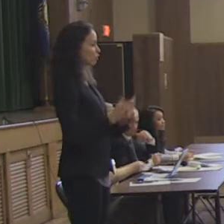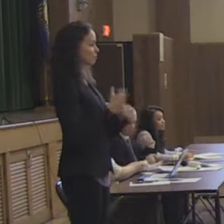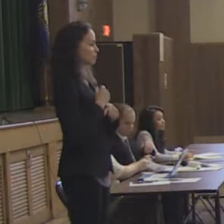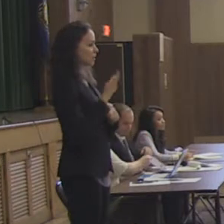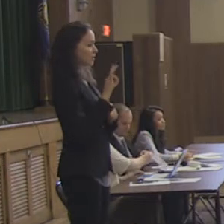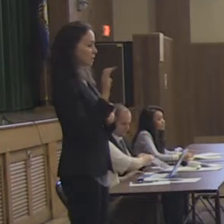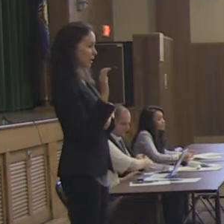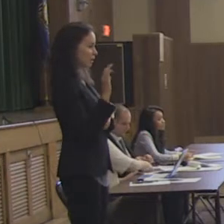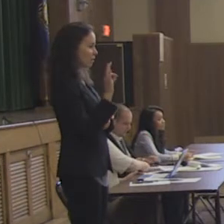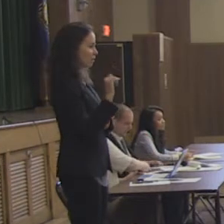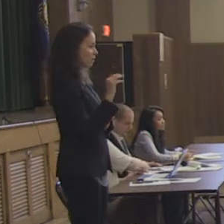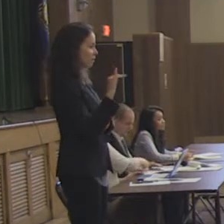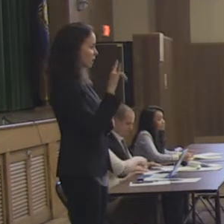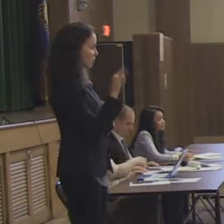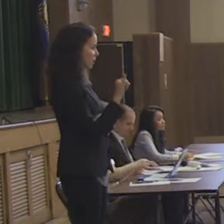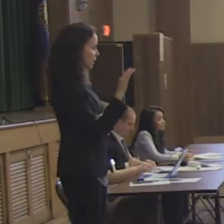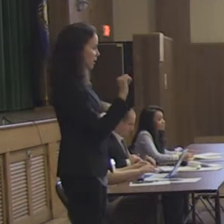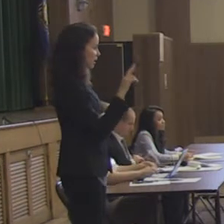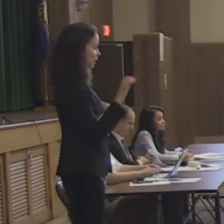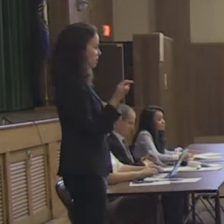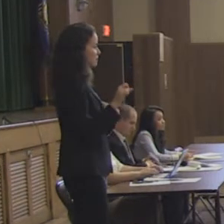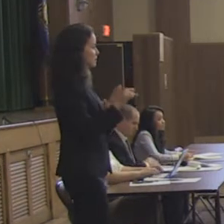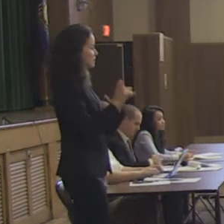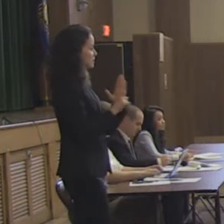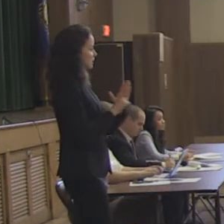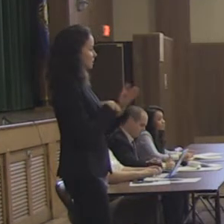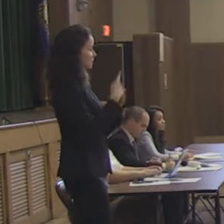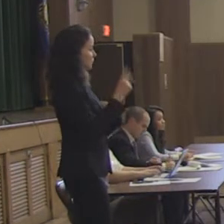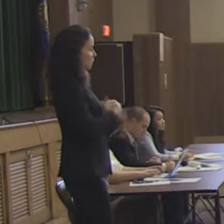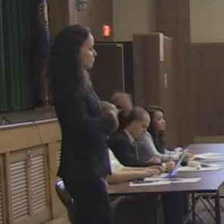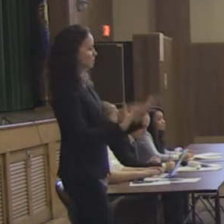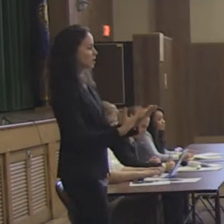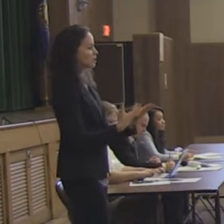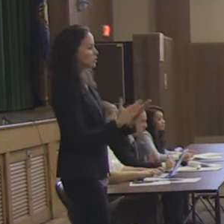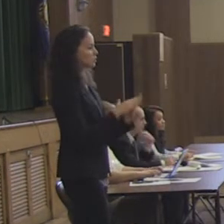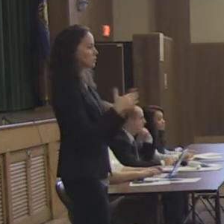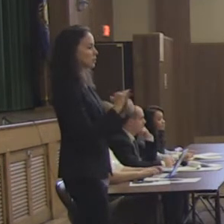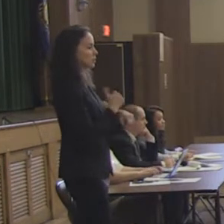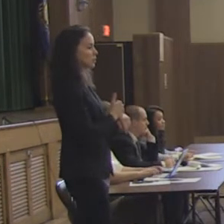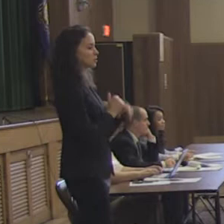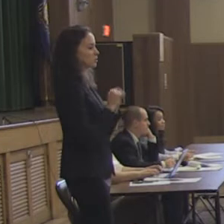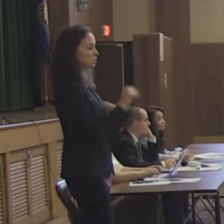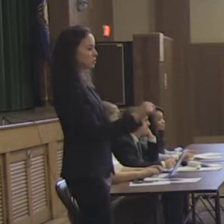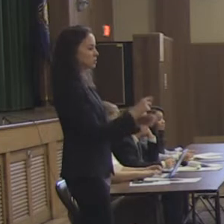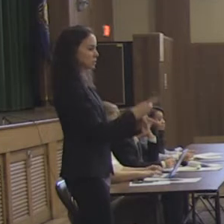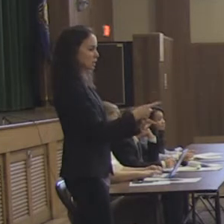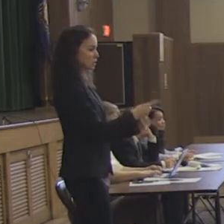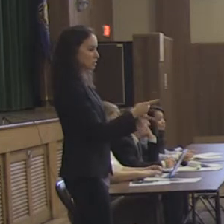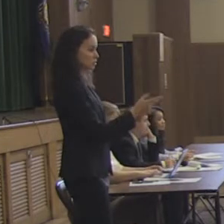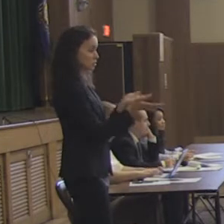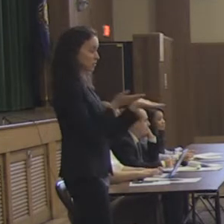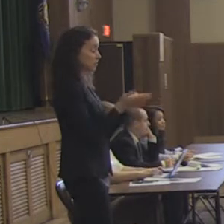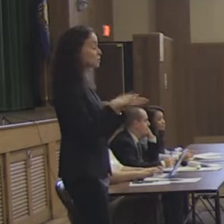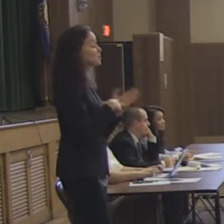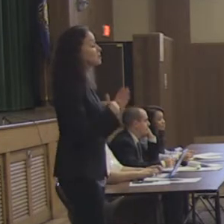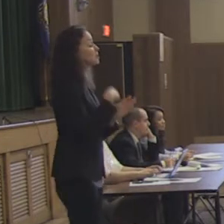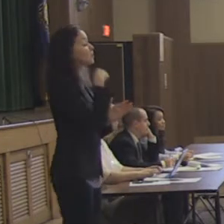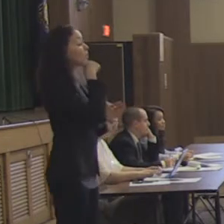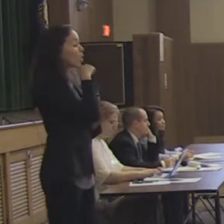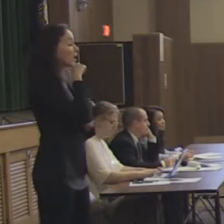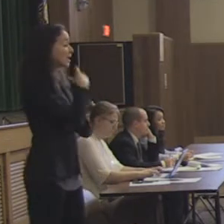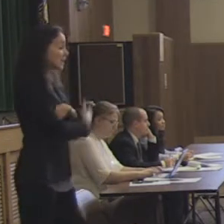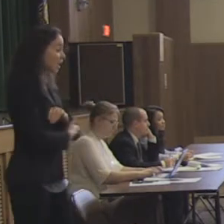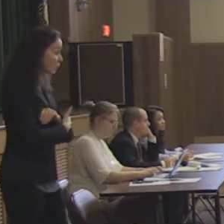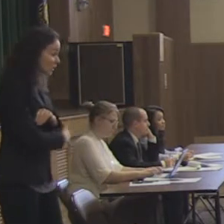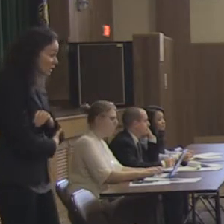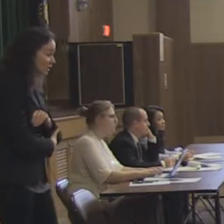is a state program that provides community-based long-term care services. So that meant that Milwaukee County